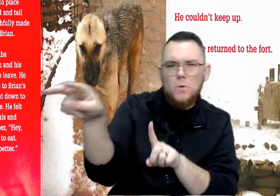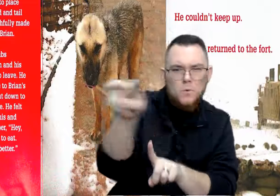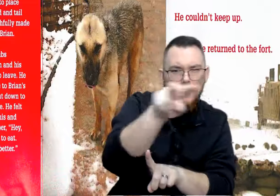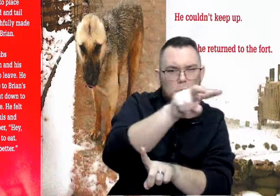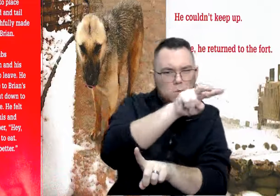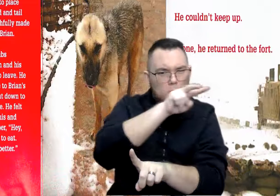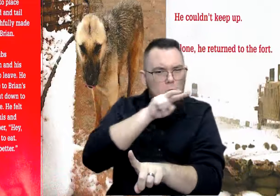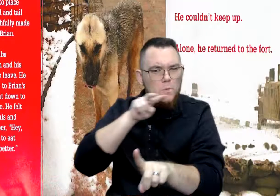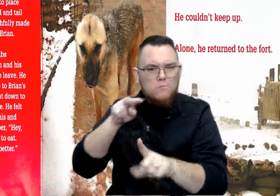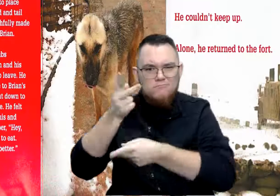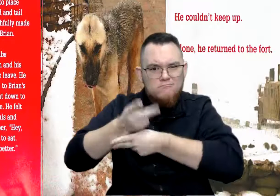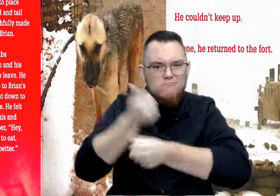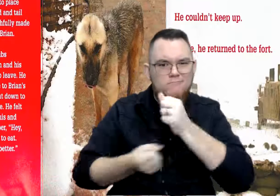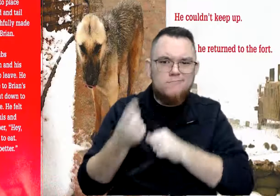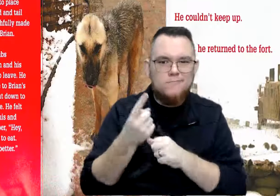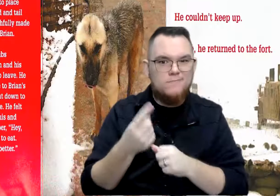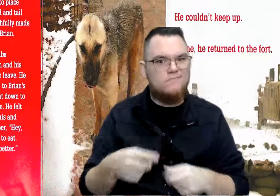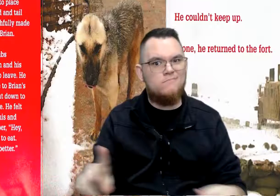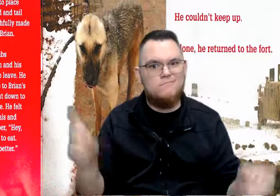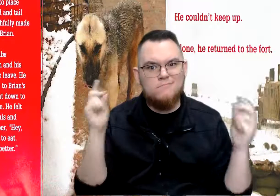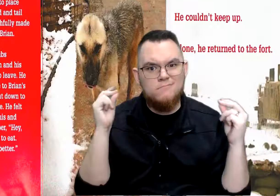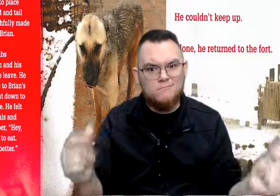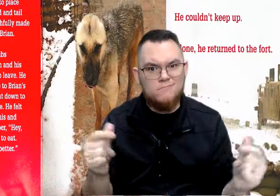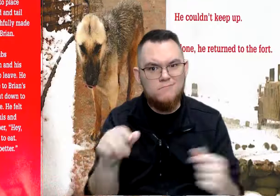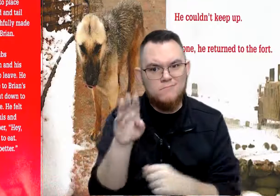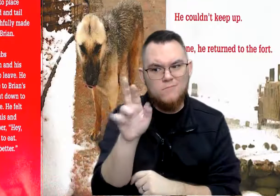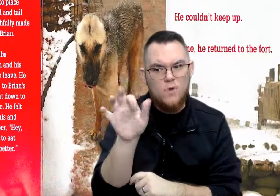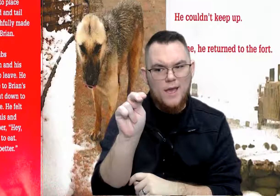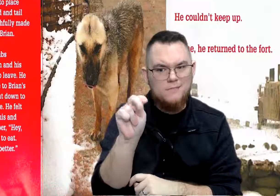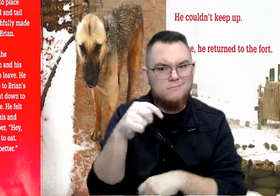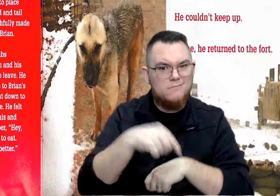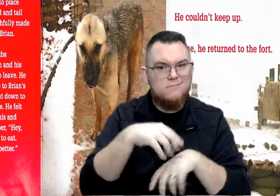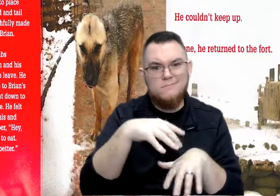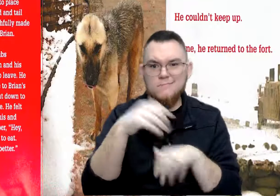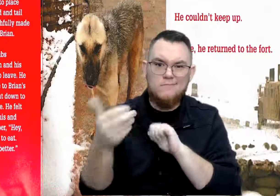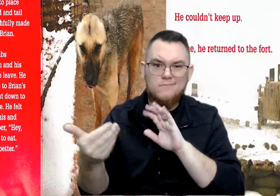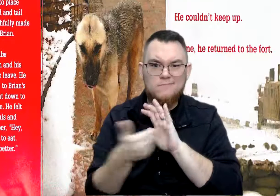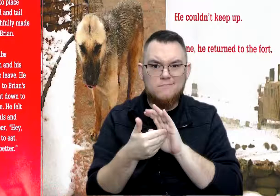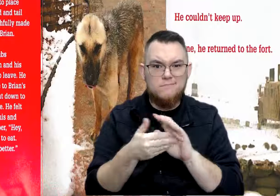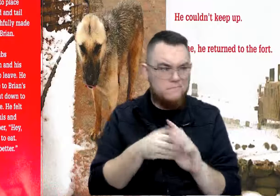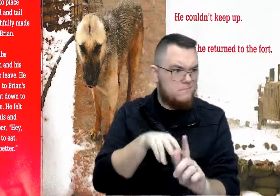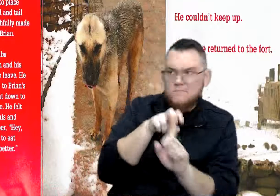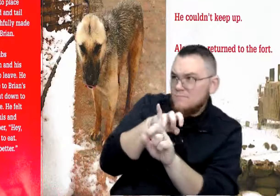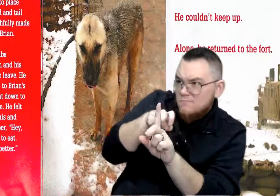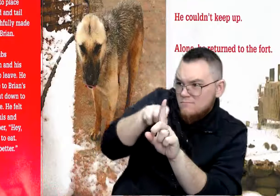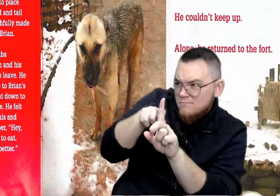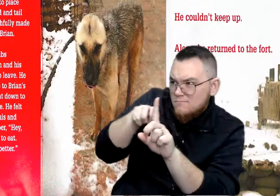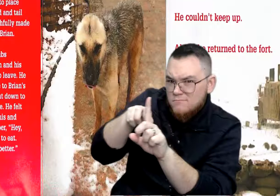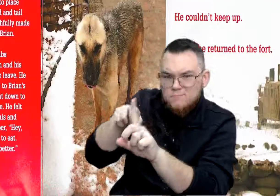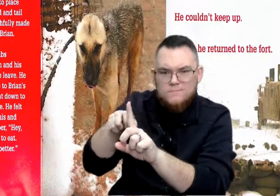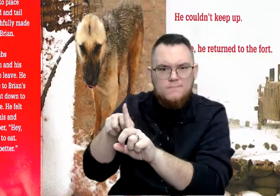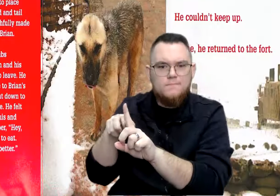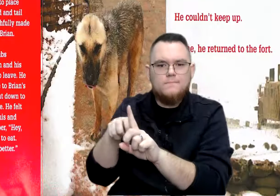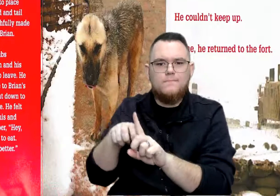All too soon, it was time for Brian to leave again. Nubs followed close on his heels. Brian tightened his